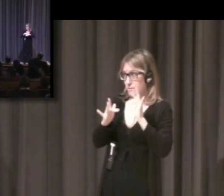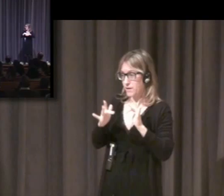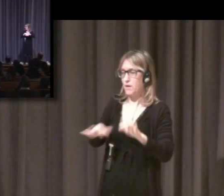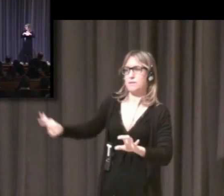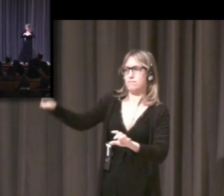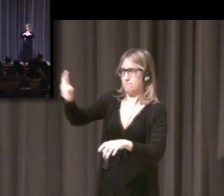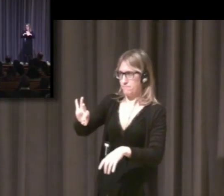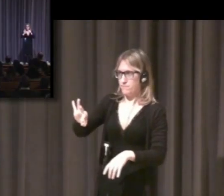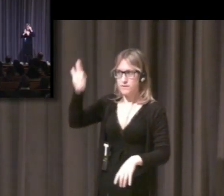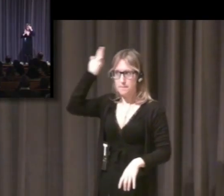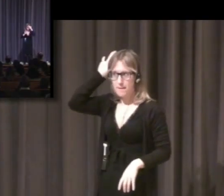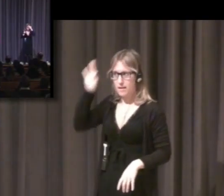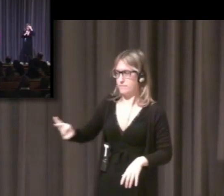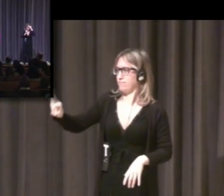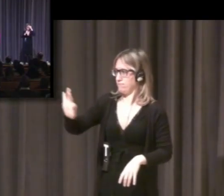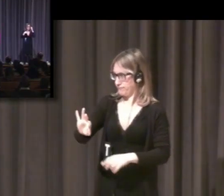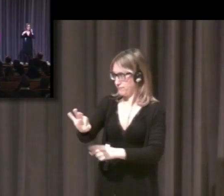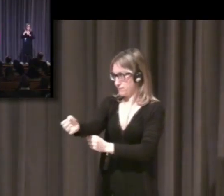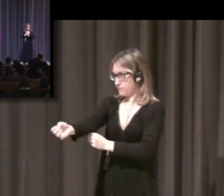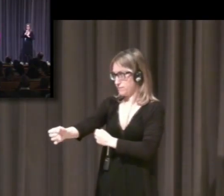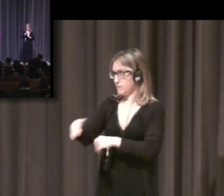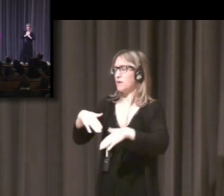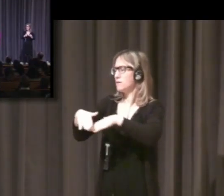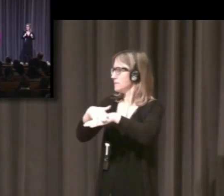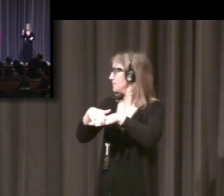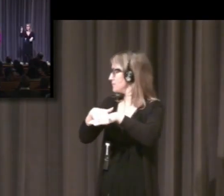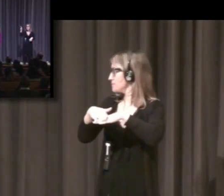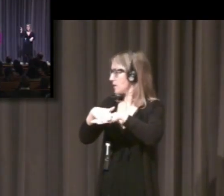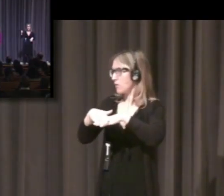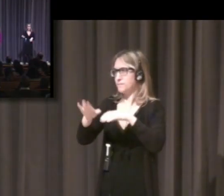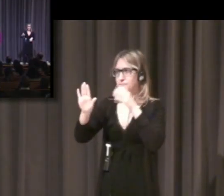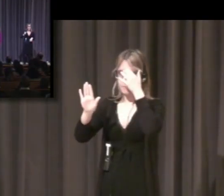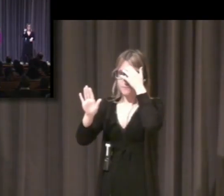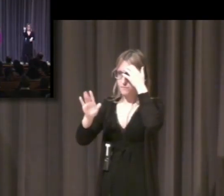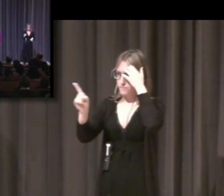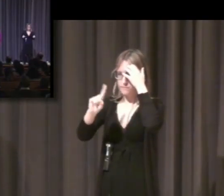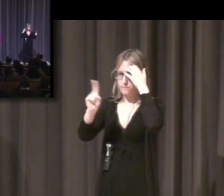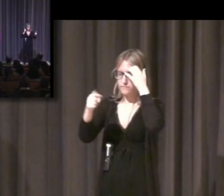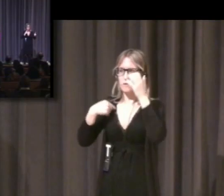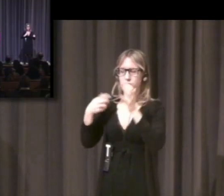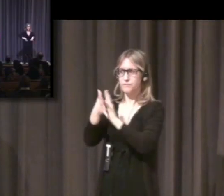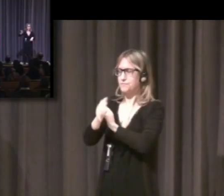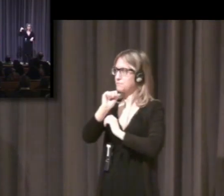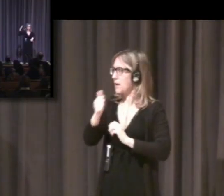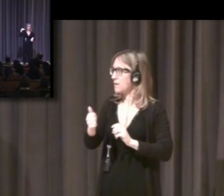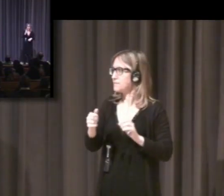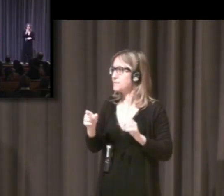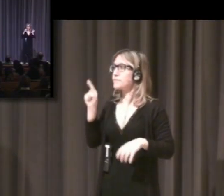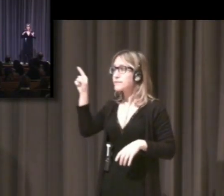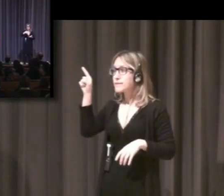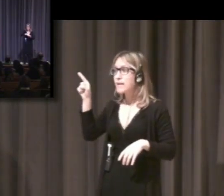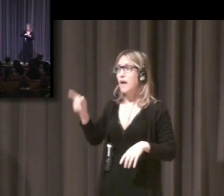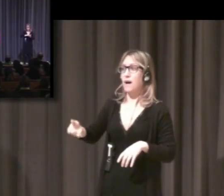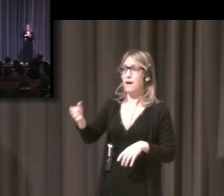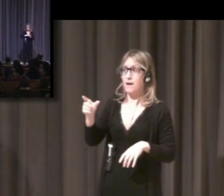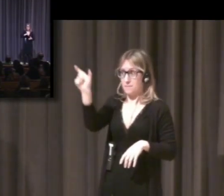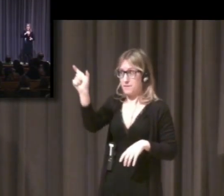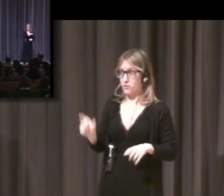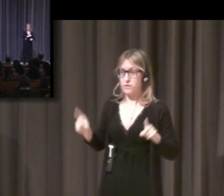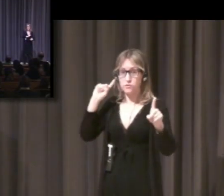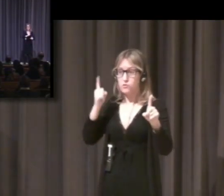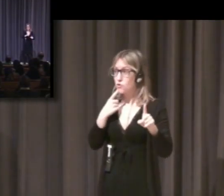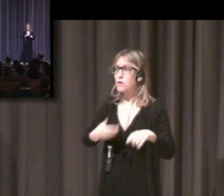I wrote this wrong. She was 19 months old when she went deaf. She was 3 years old when she was